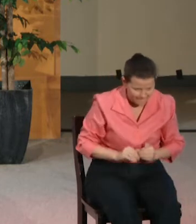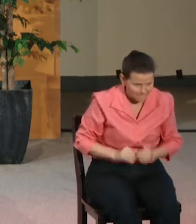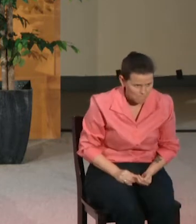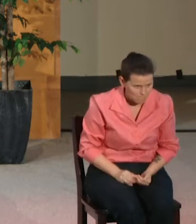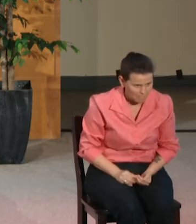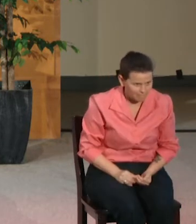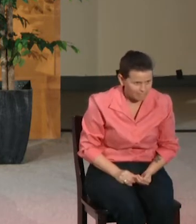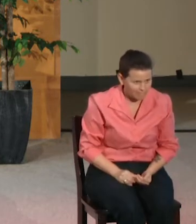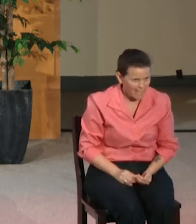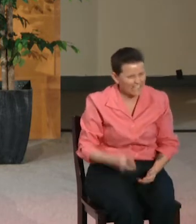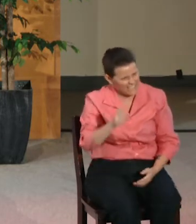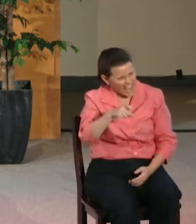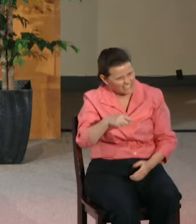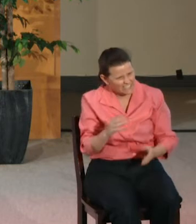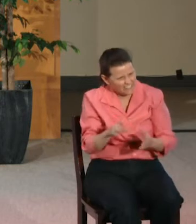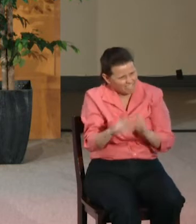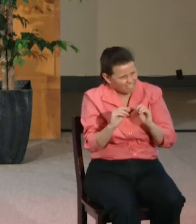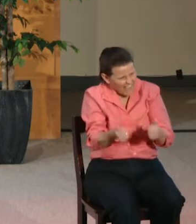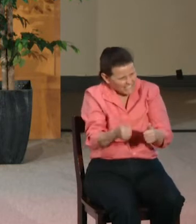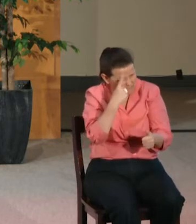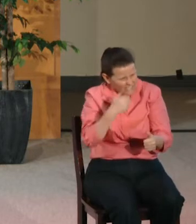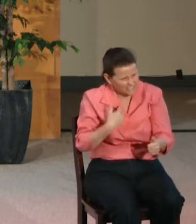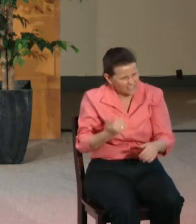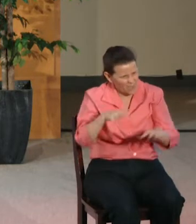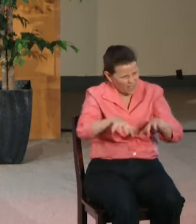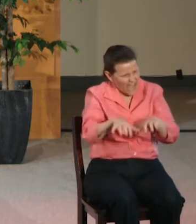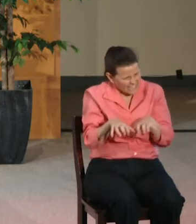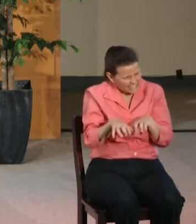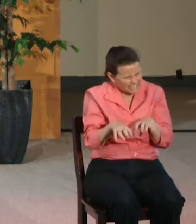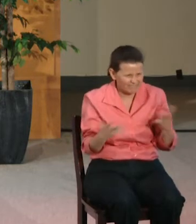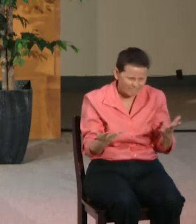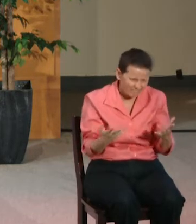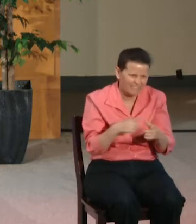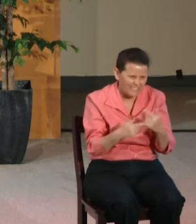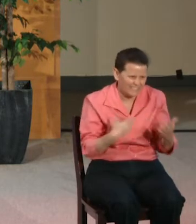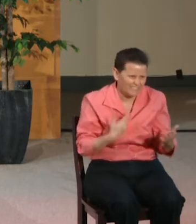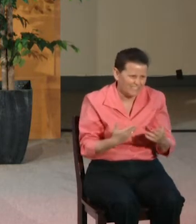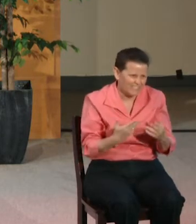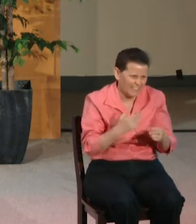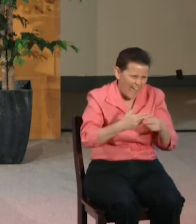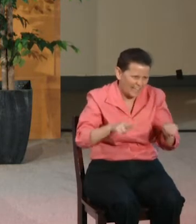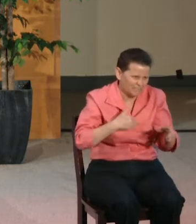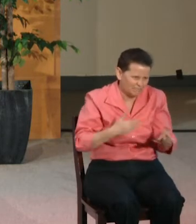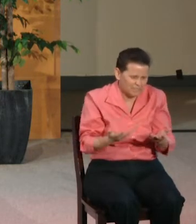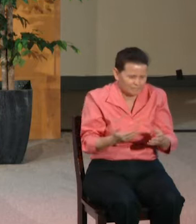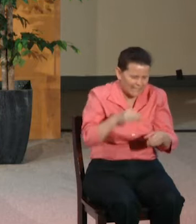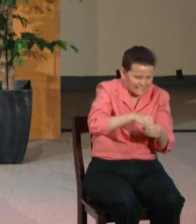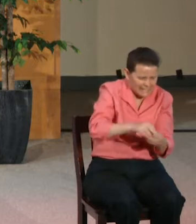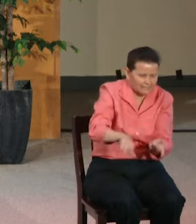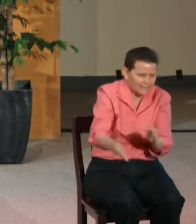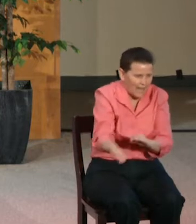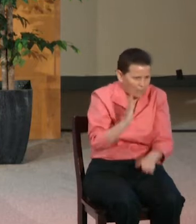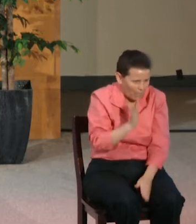pretty quickly, because if the egg stays down there too long, your whole season is done. Your whole season is done. Your reproductive thing